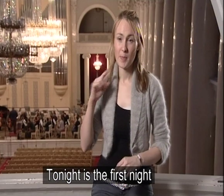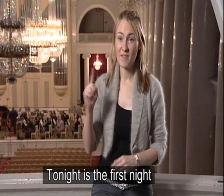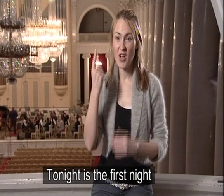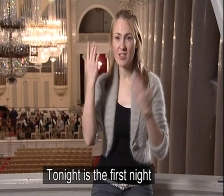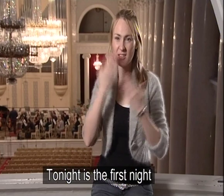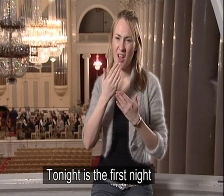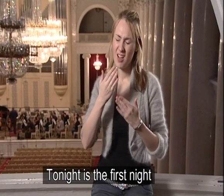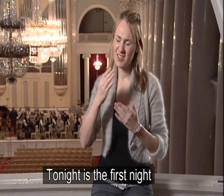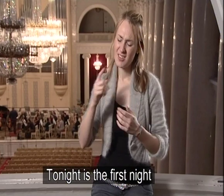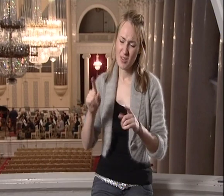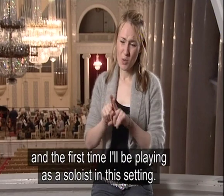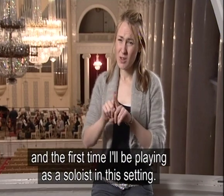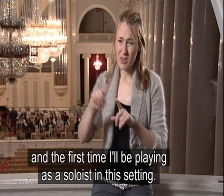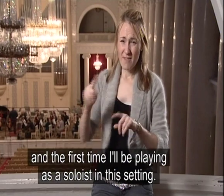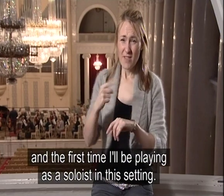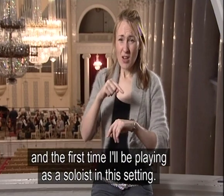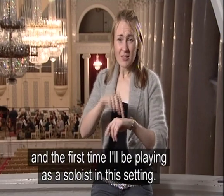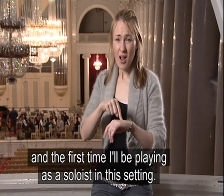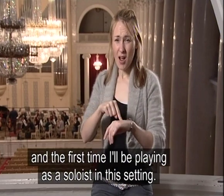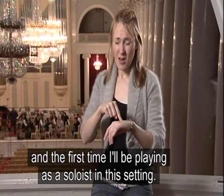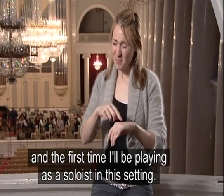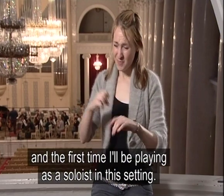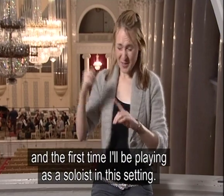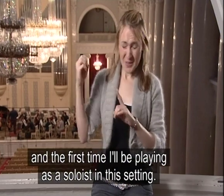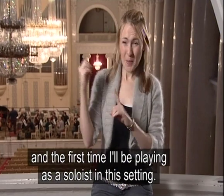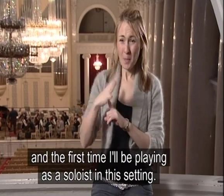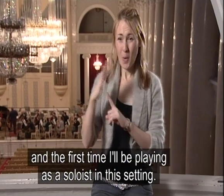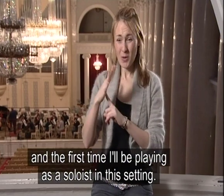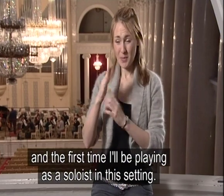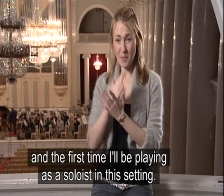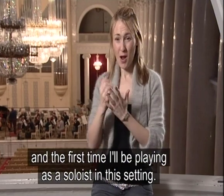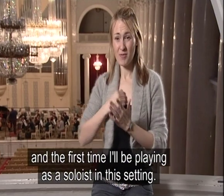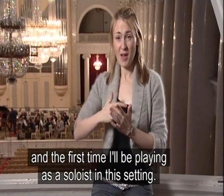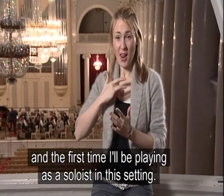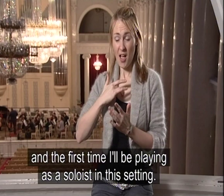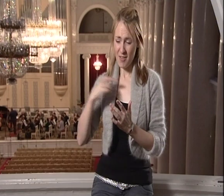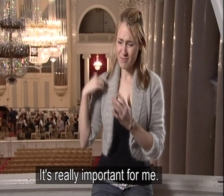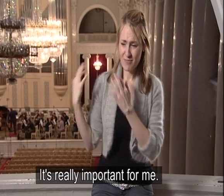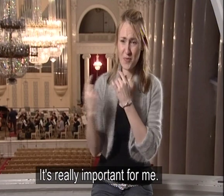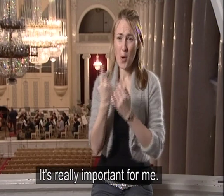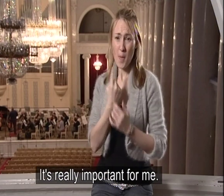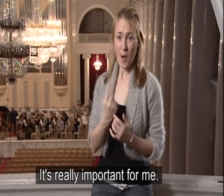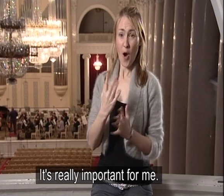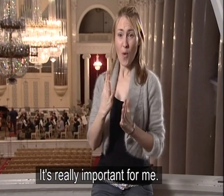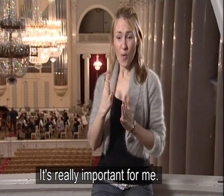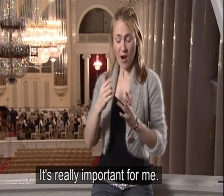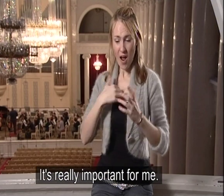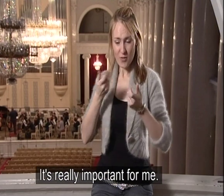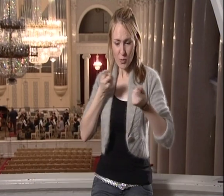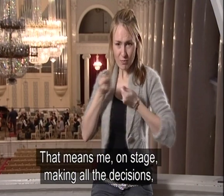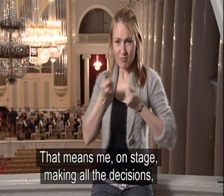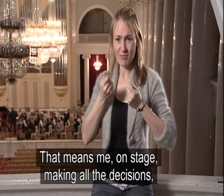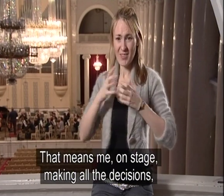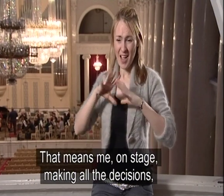Tonight is the first night and the first time I'll be playing as a soloist in this setting. Really important for me. That